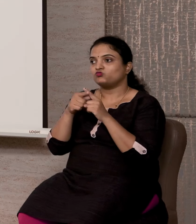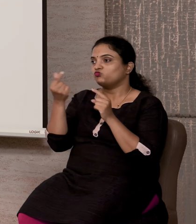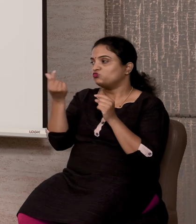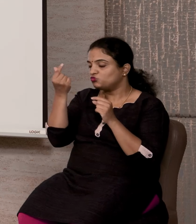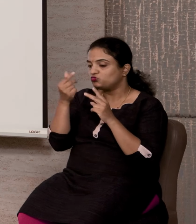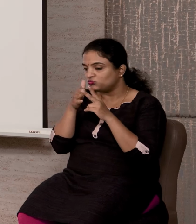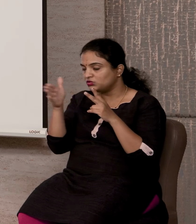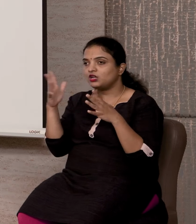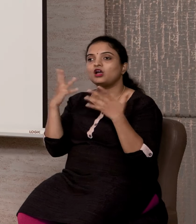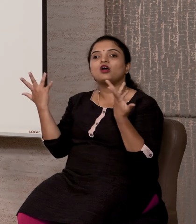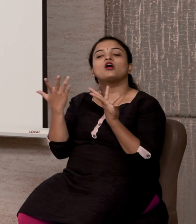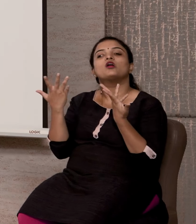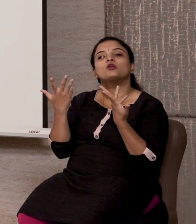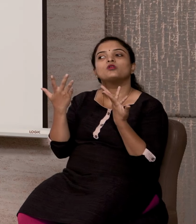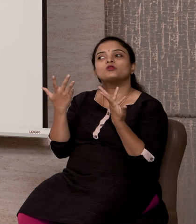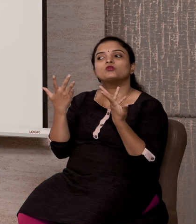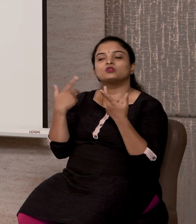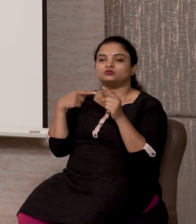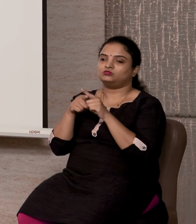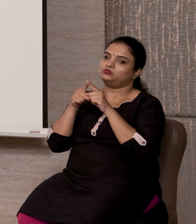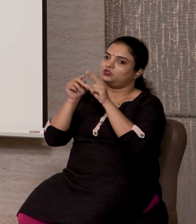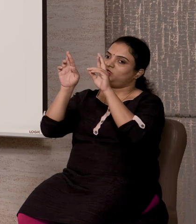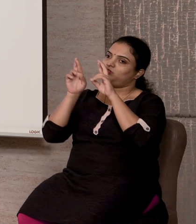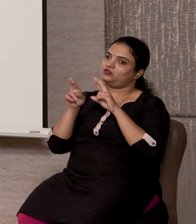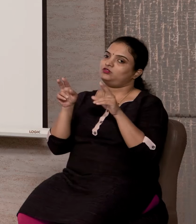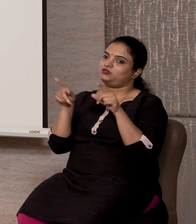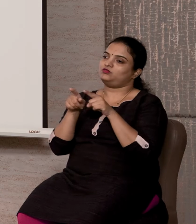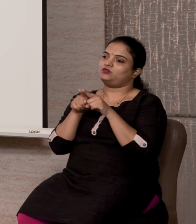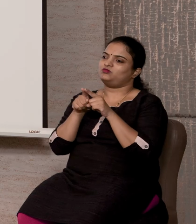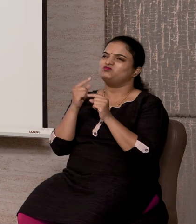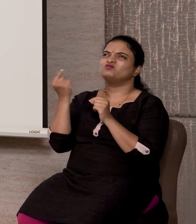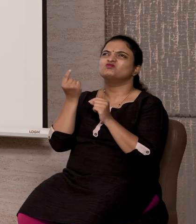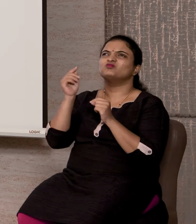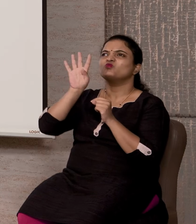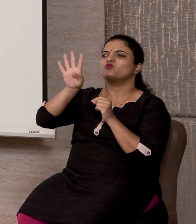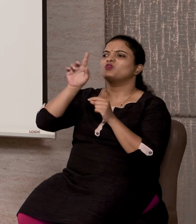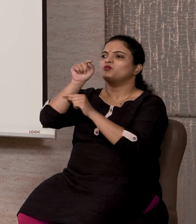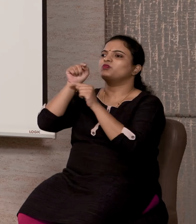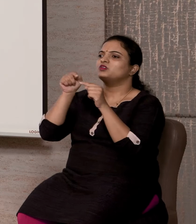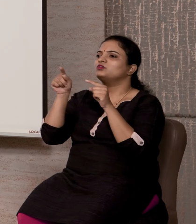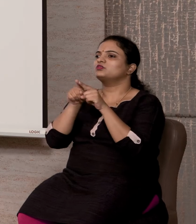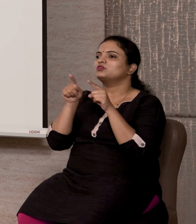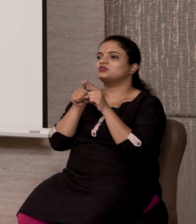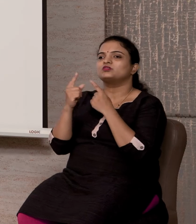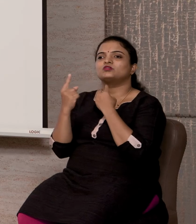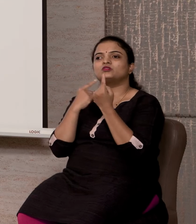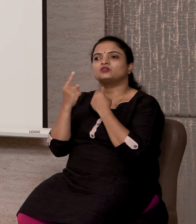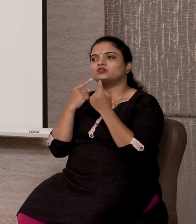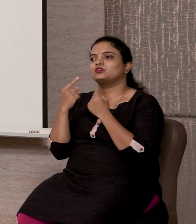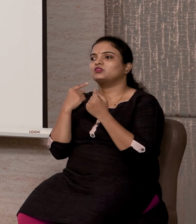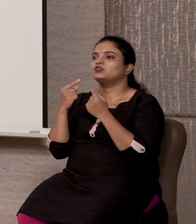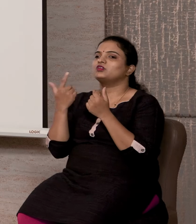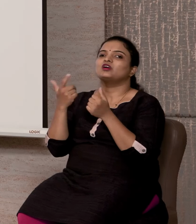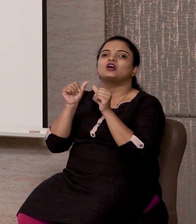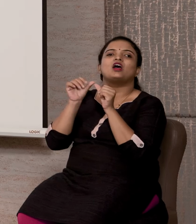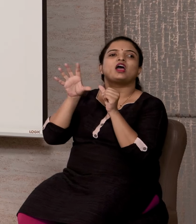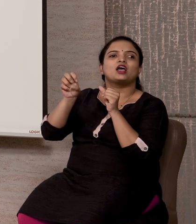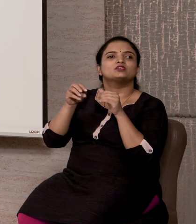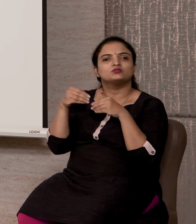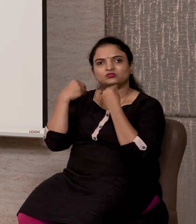on? And we got results that only about 4% of them spoke about some form of accessibility